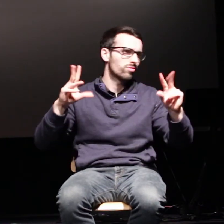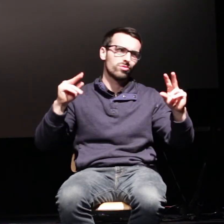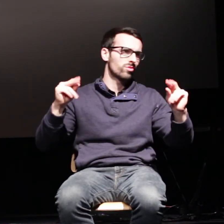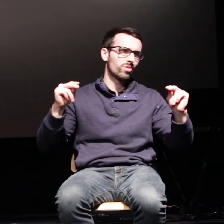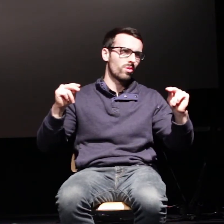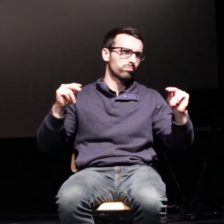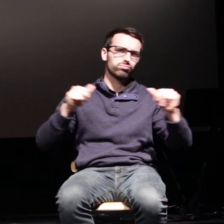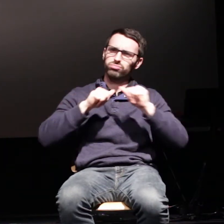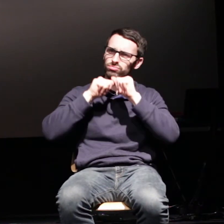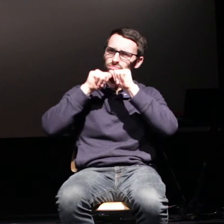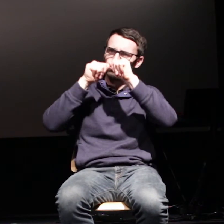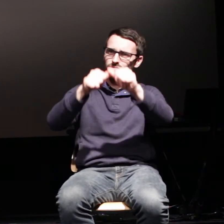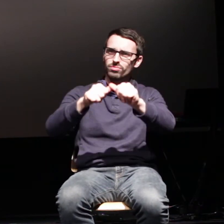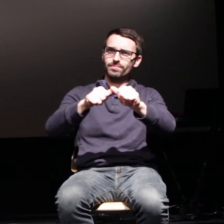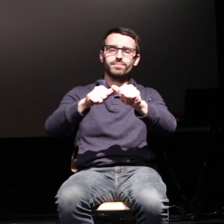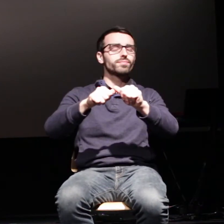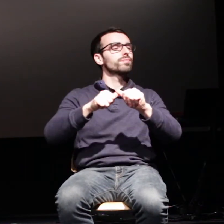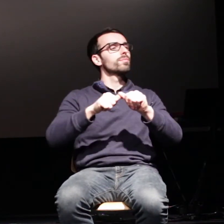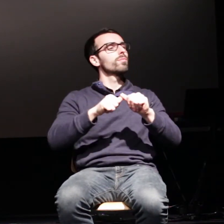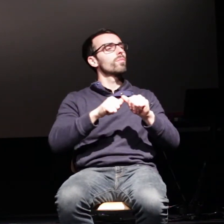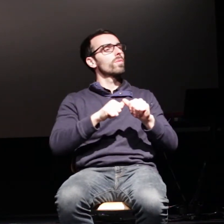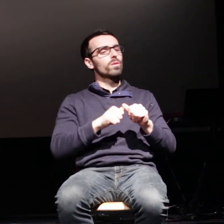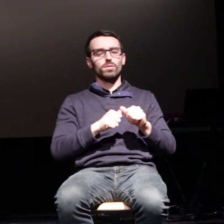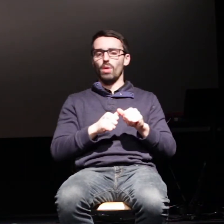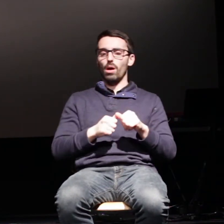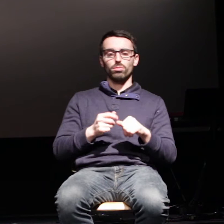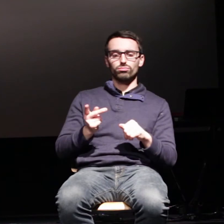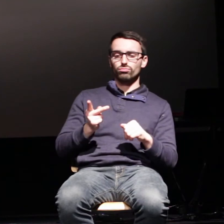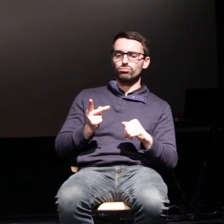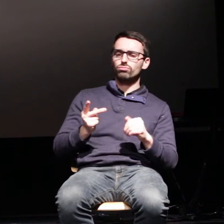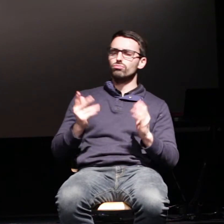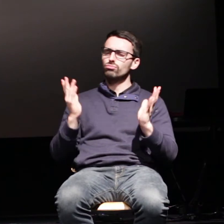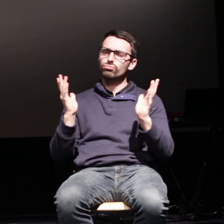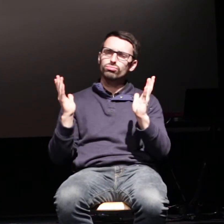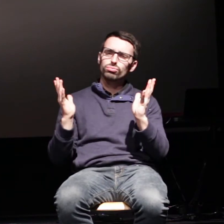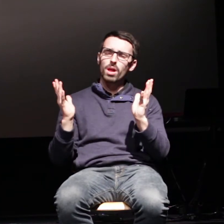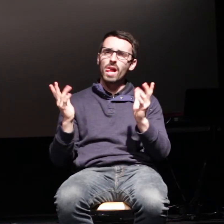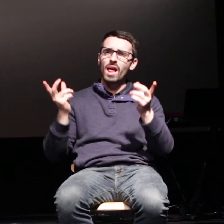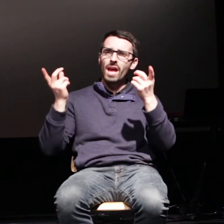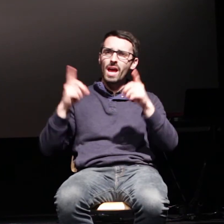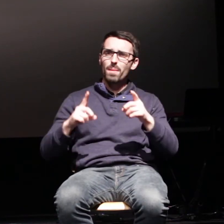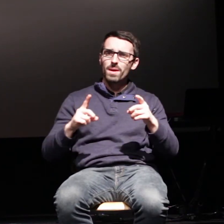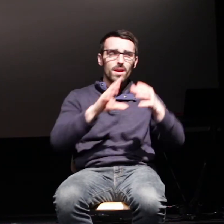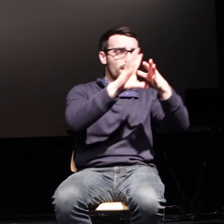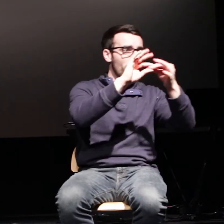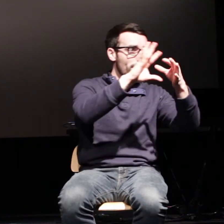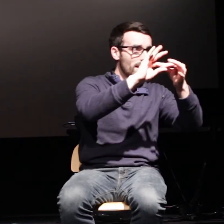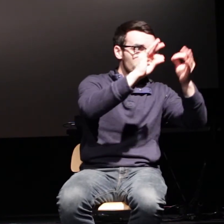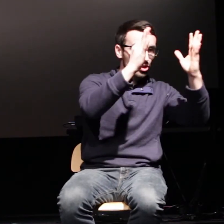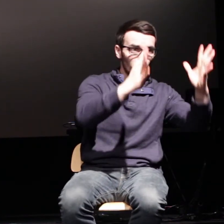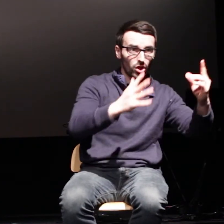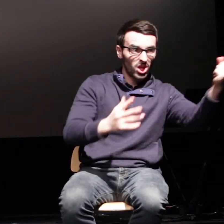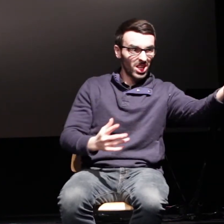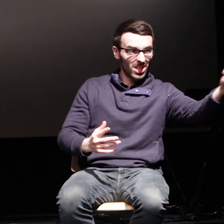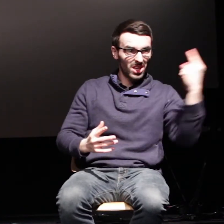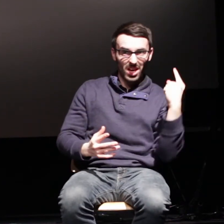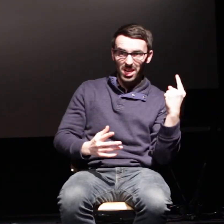going. While he was still speaking to her, messengers arrived from the home of Jairus, the leader of the synagogue.